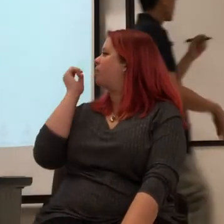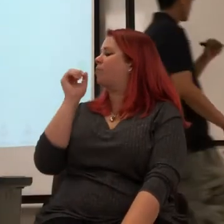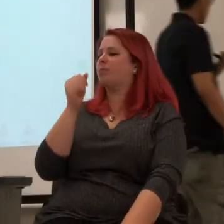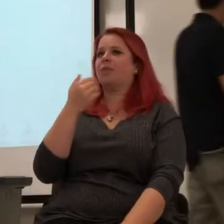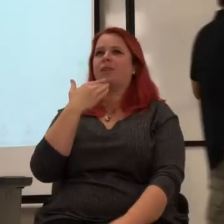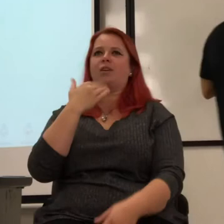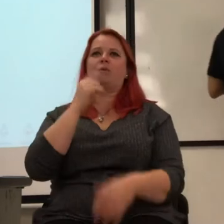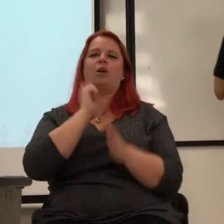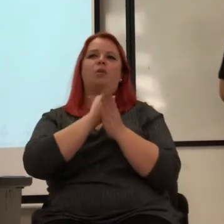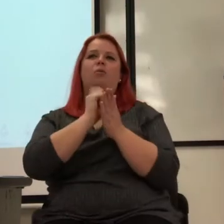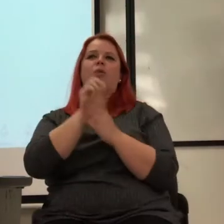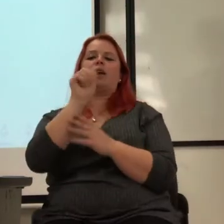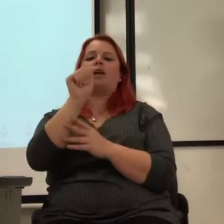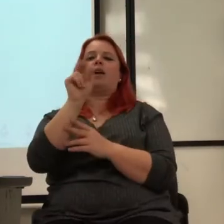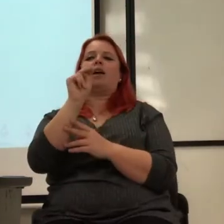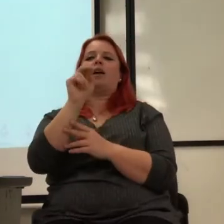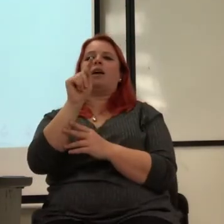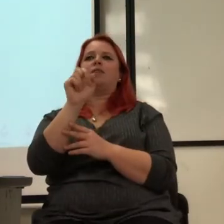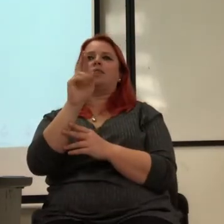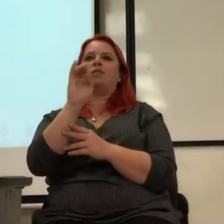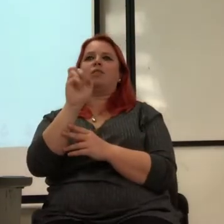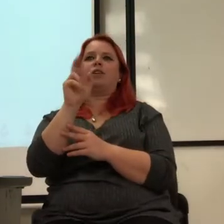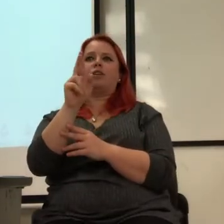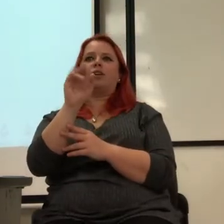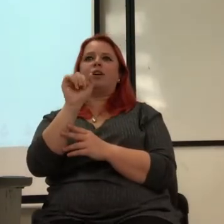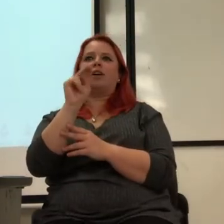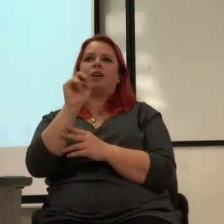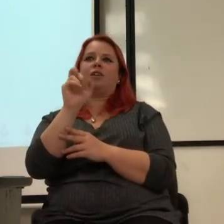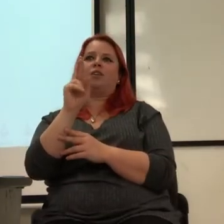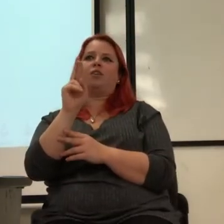Oh, I'll write it here. It's called anterior interventricular groove.